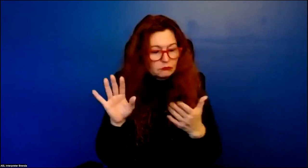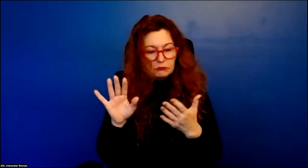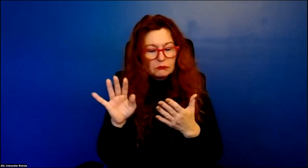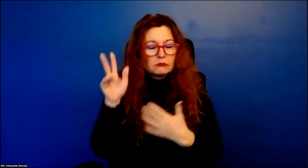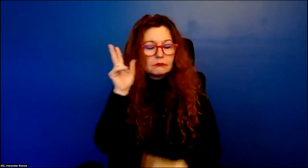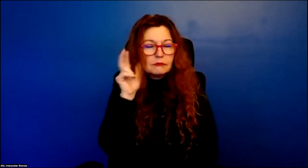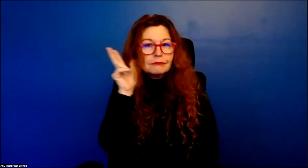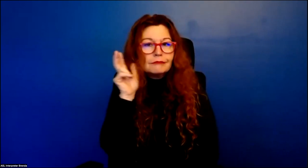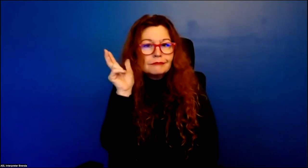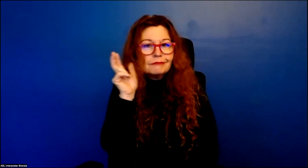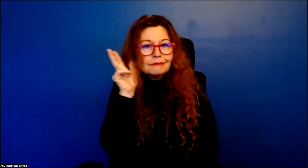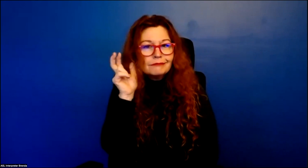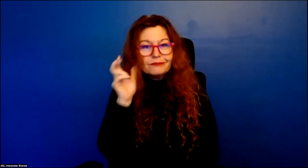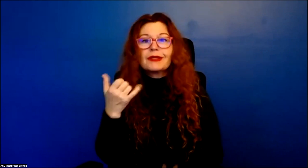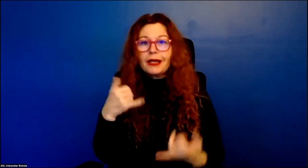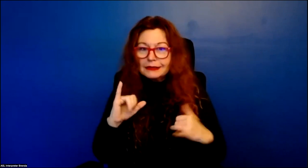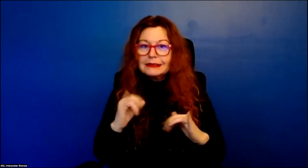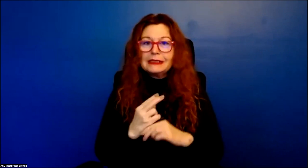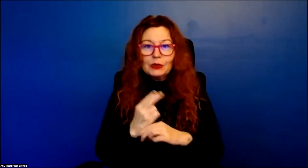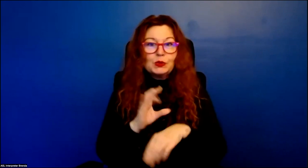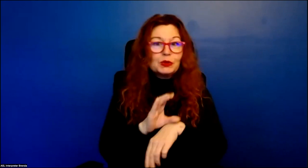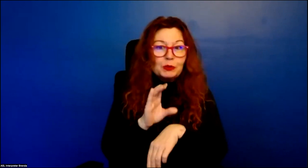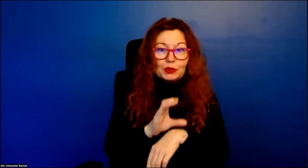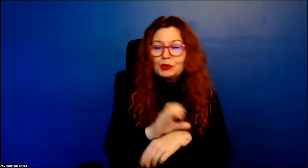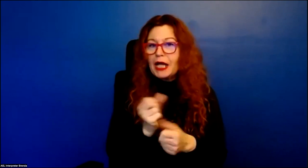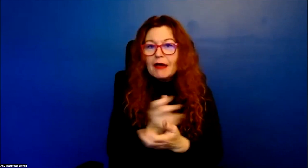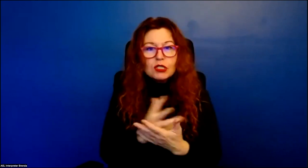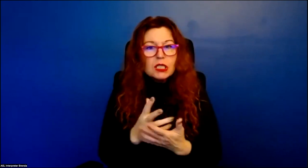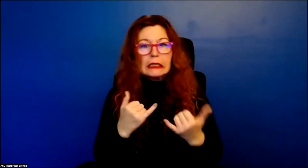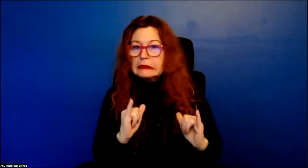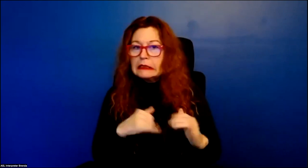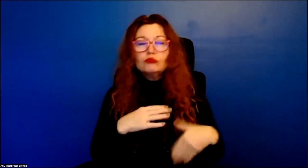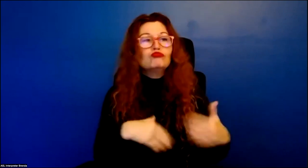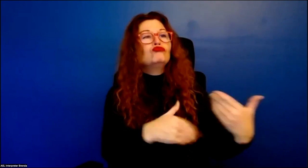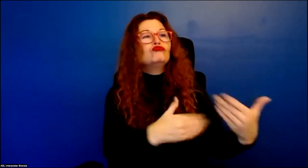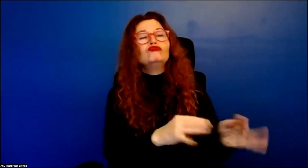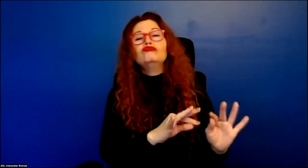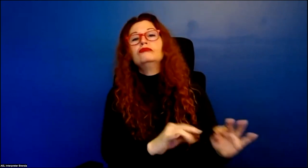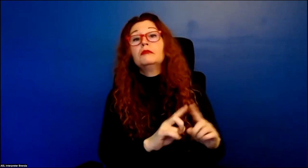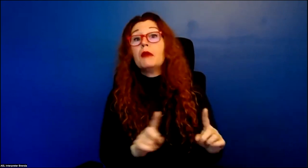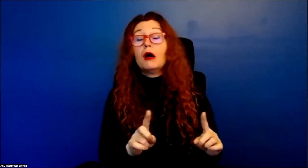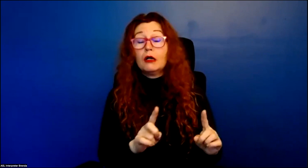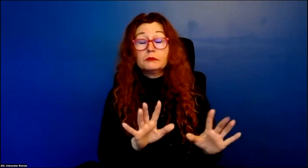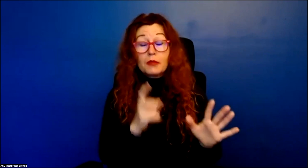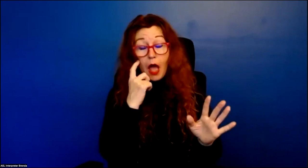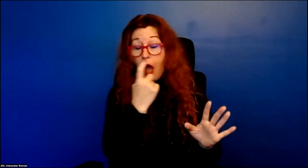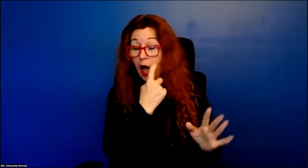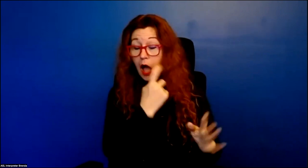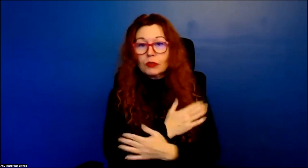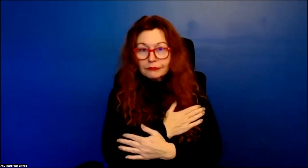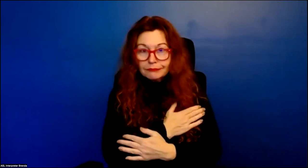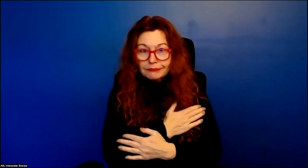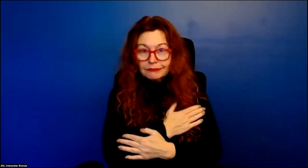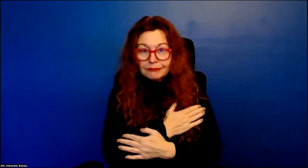still interface with my computer, my devices, and still maintain a level of productivity because